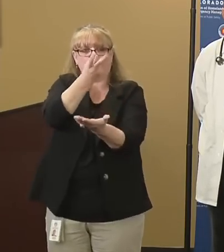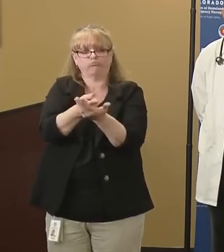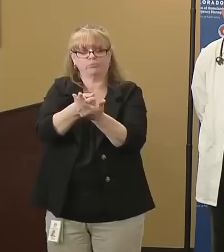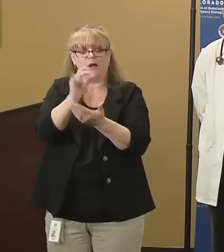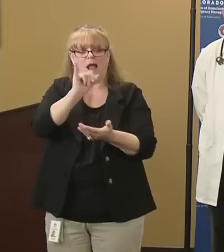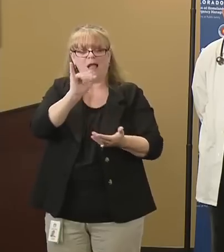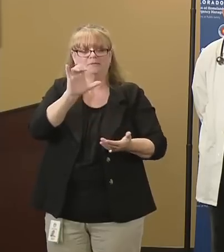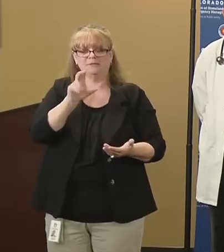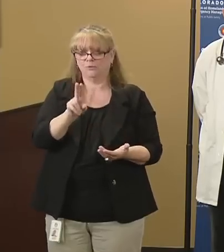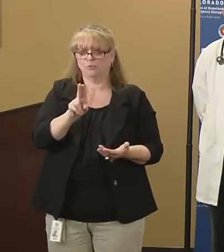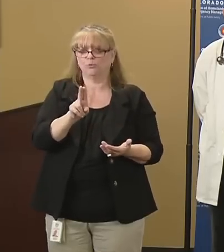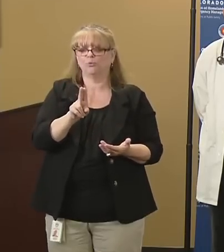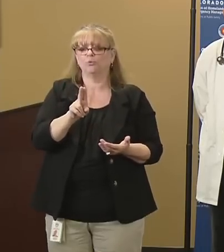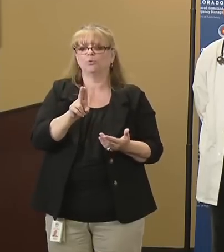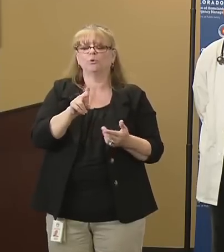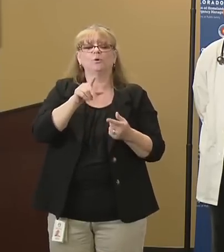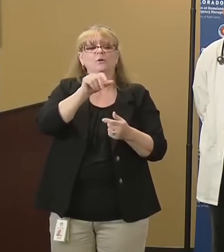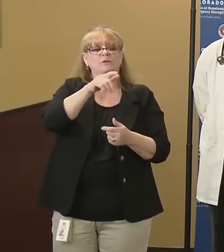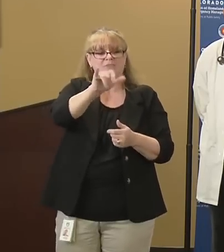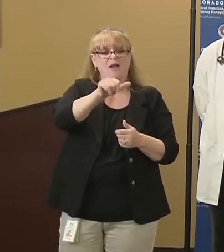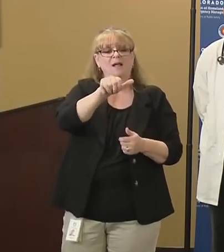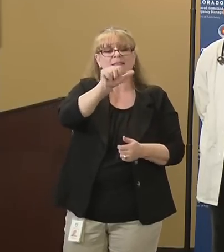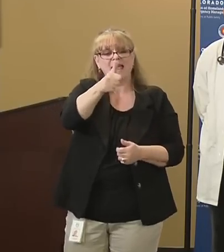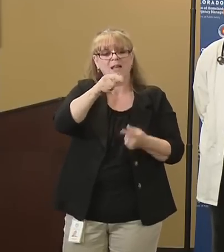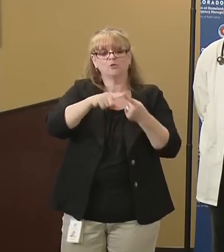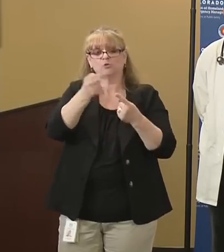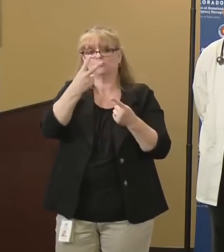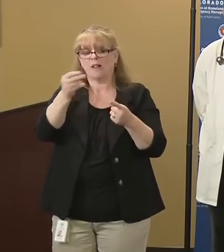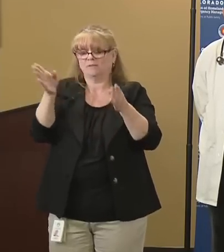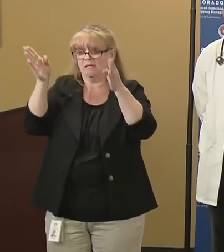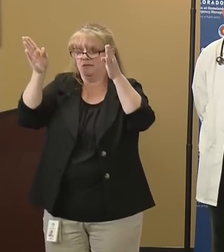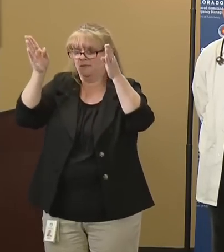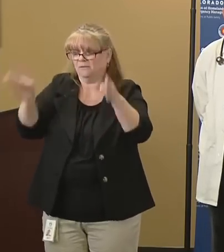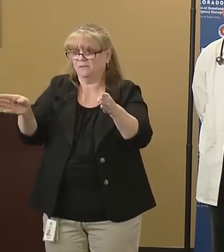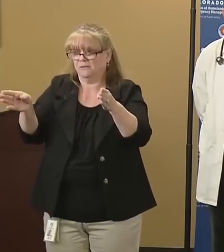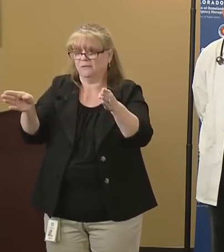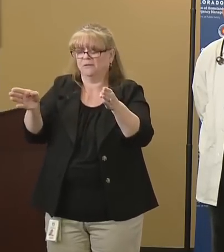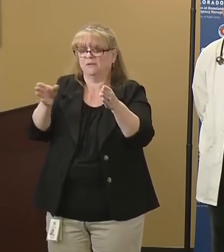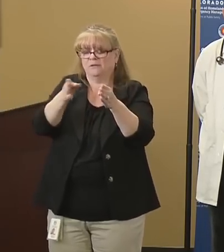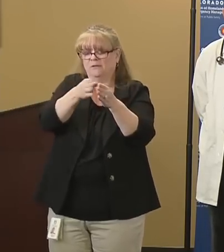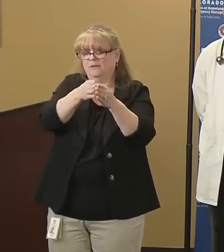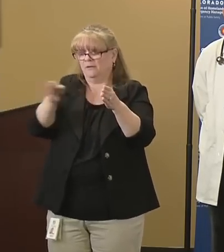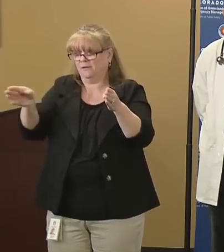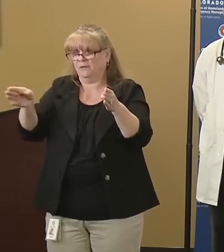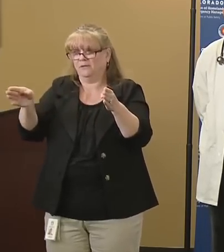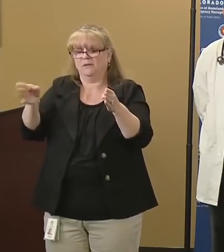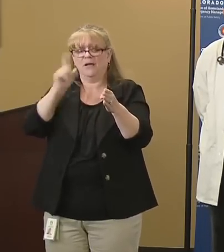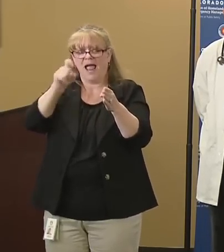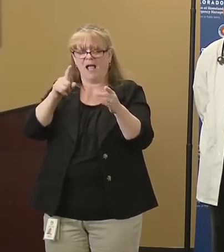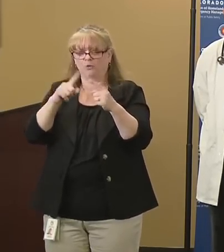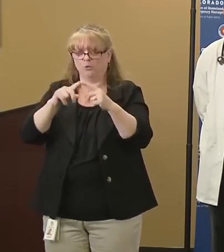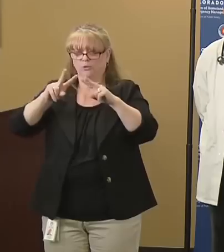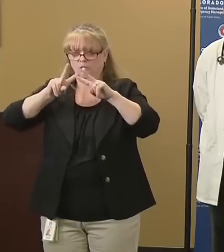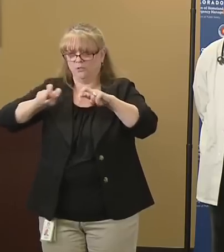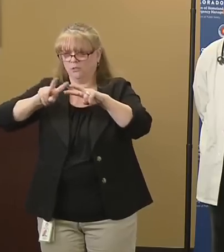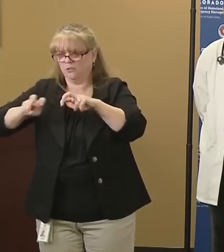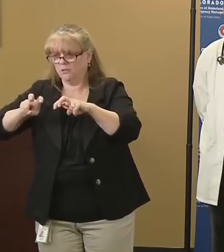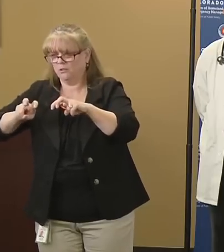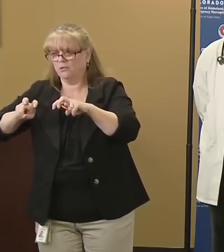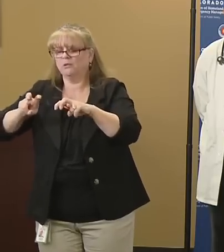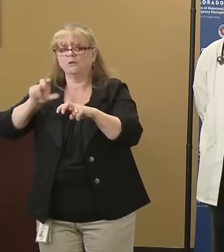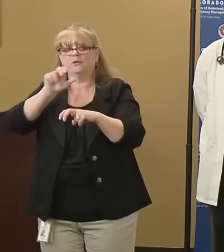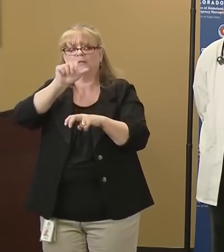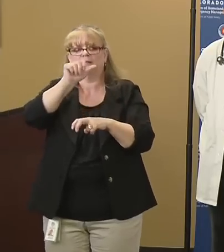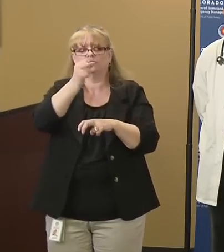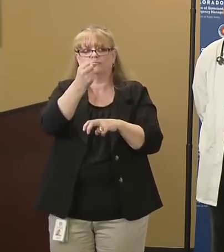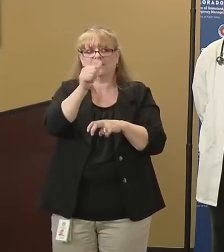days, you can take the number of people who need ICU admission and extrapolate about how many people had it today. Of course, the other